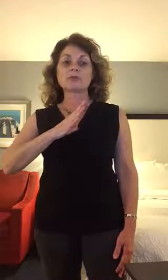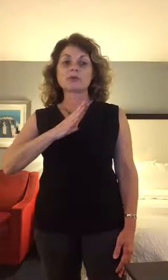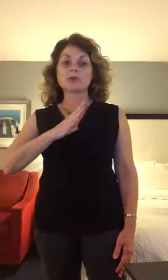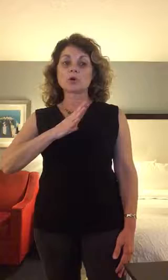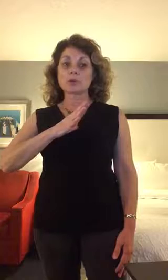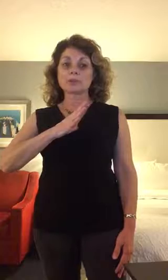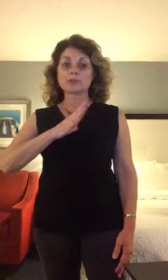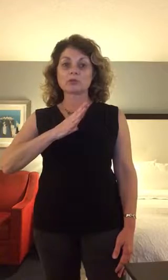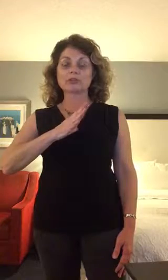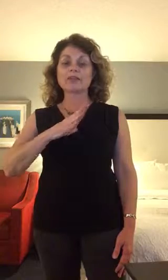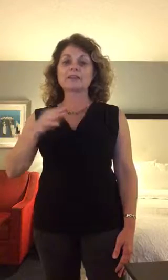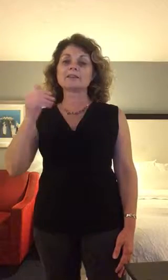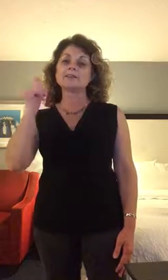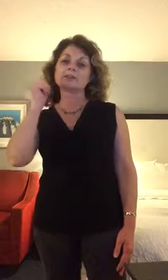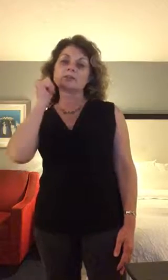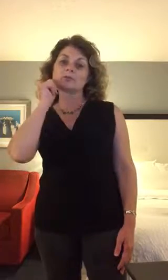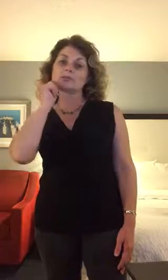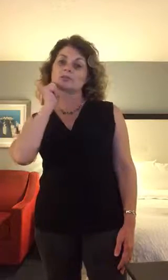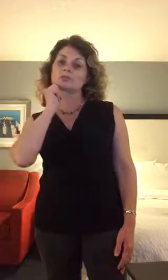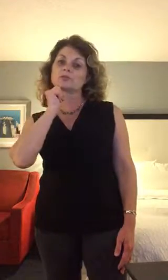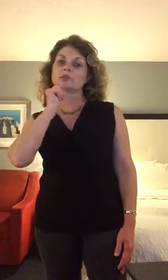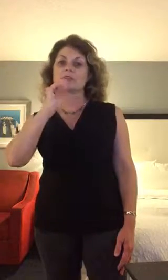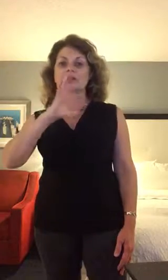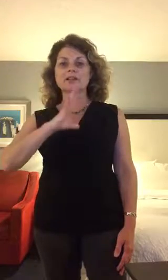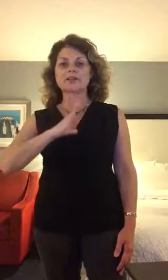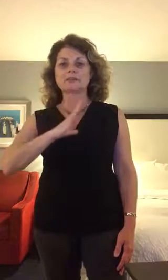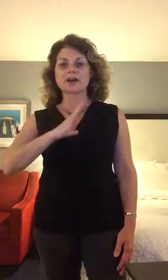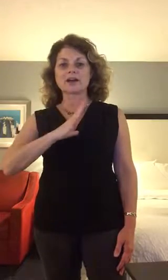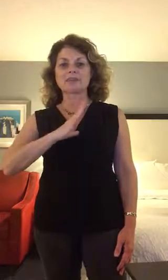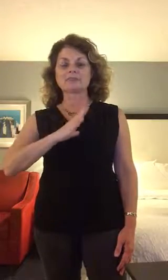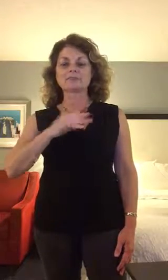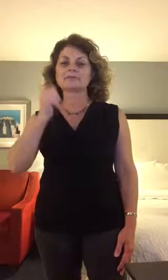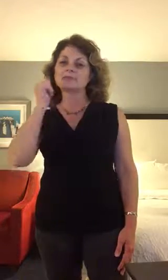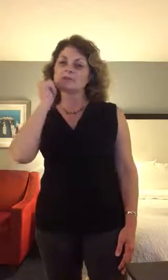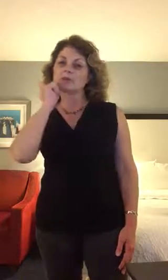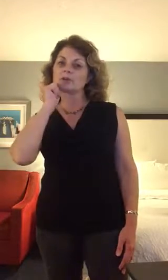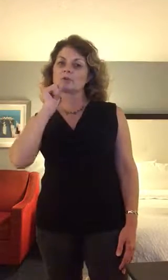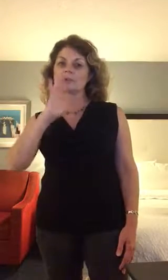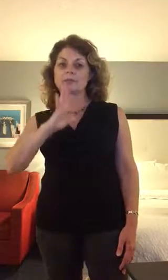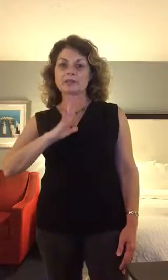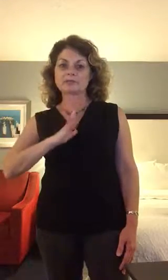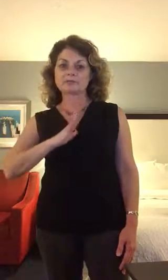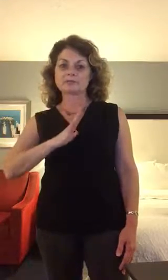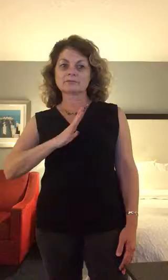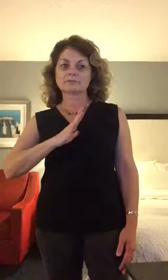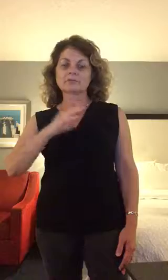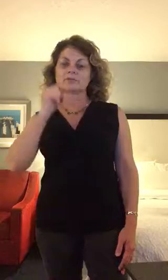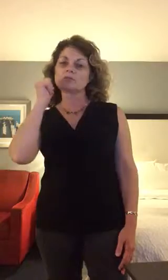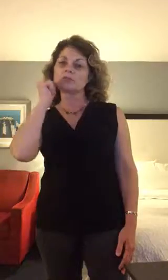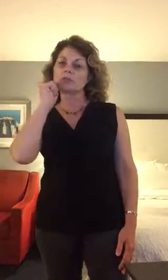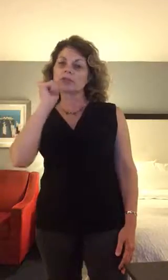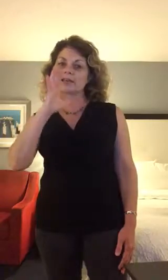for woman or lady, we're going to do girl and fine. Woman or lady.